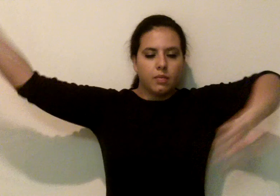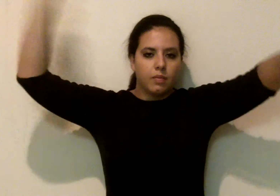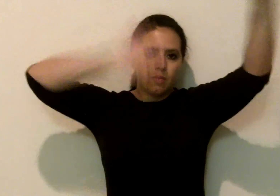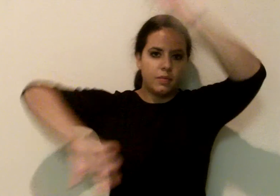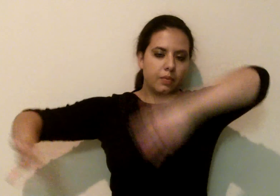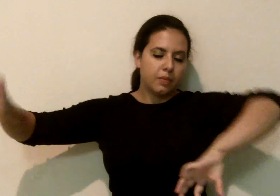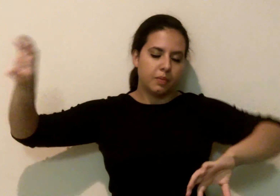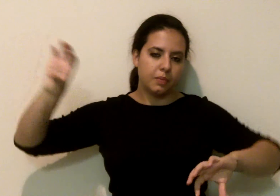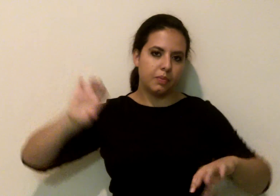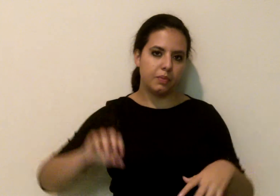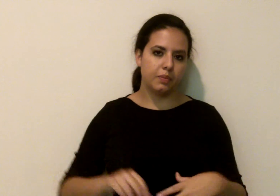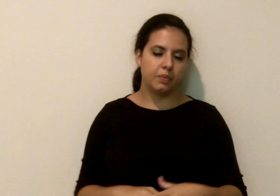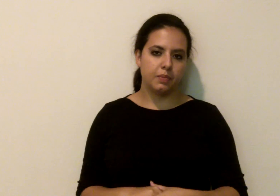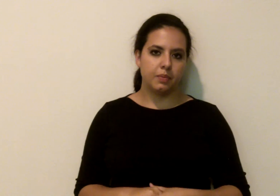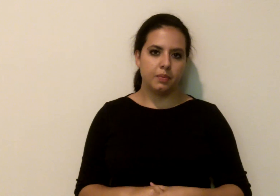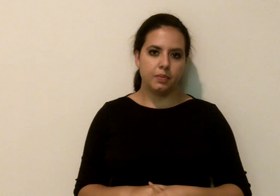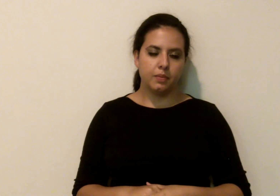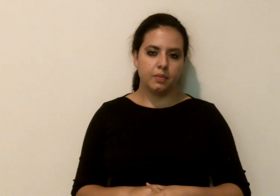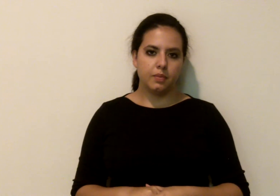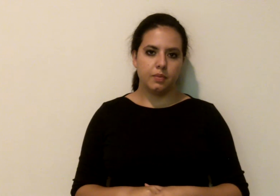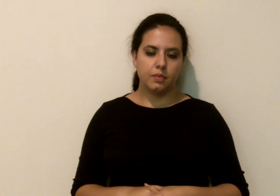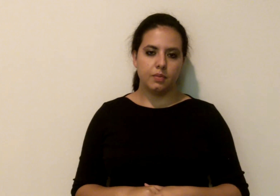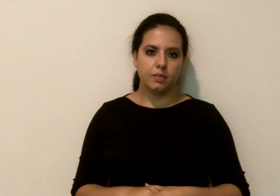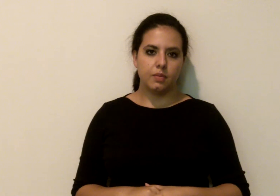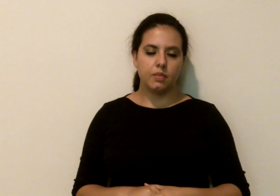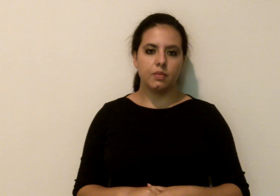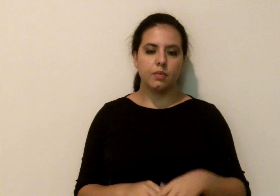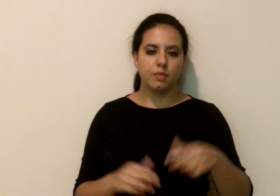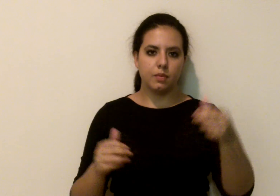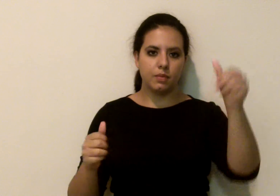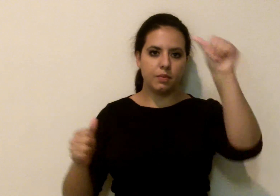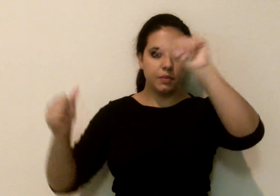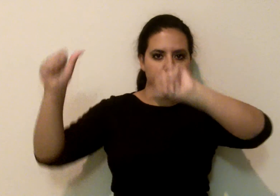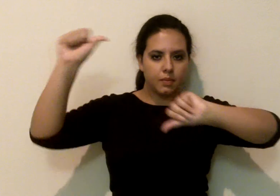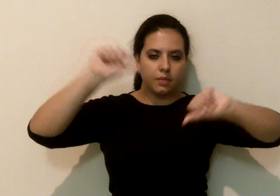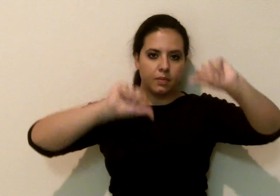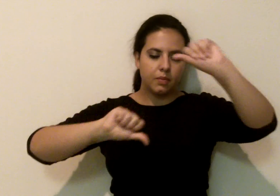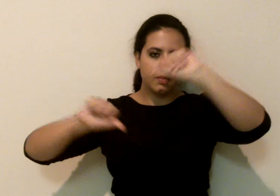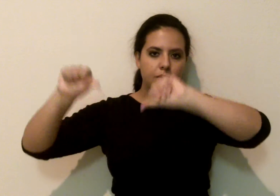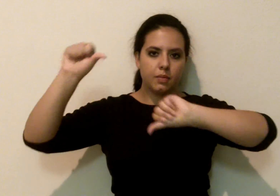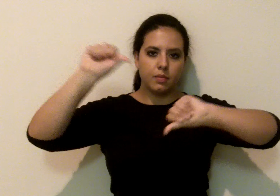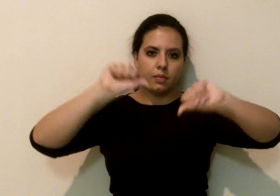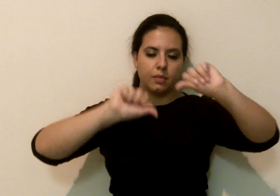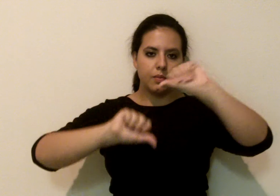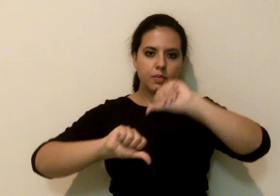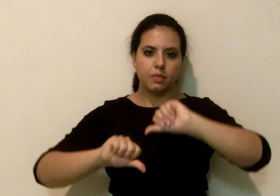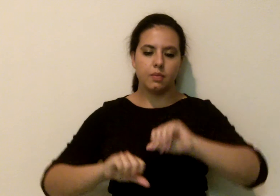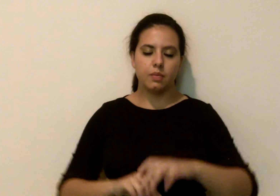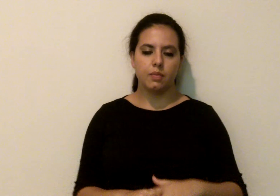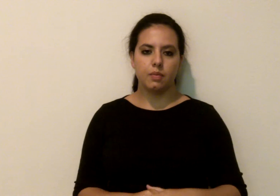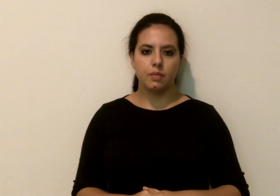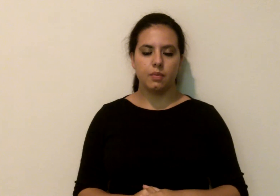in. This isn't a wild science class, it's just science, okay?